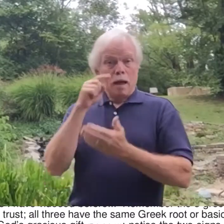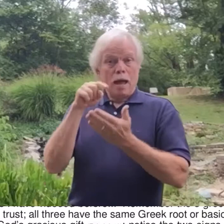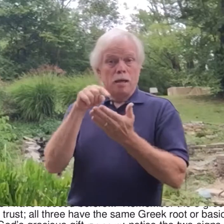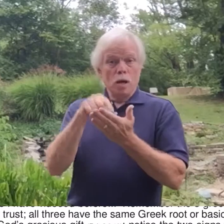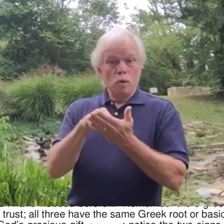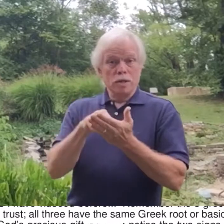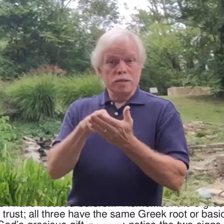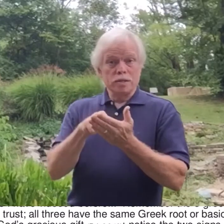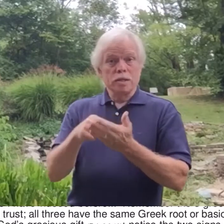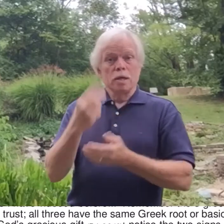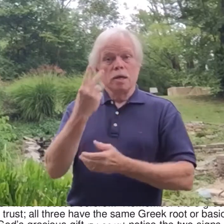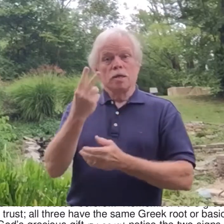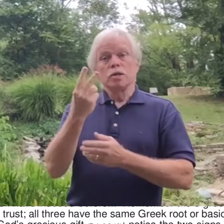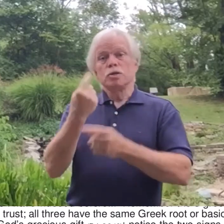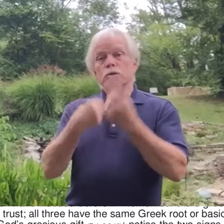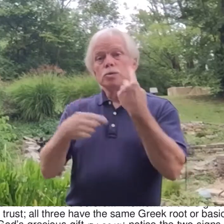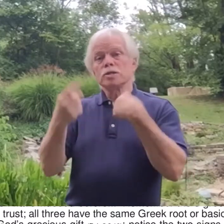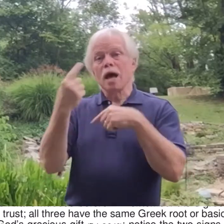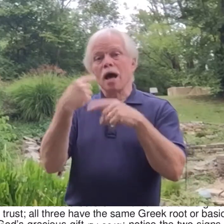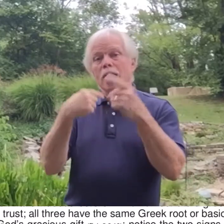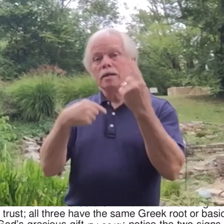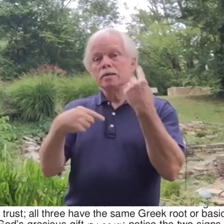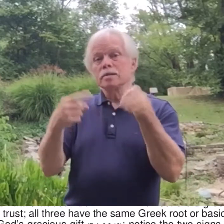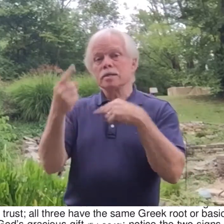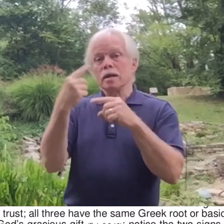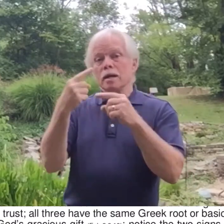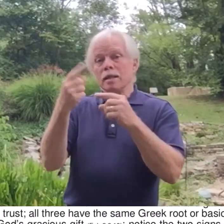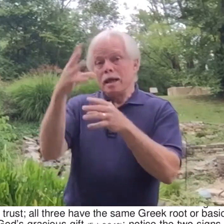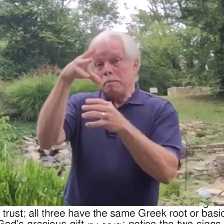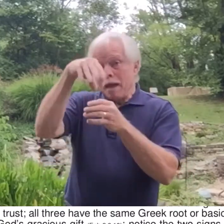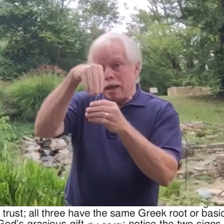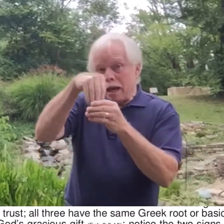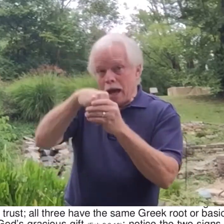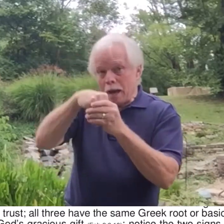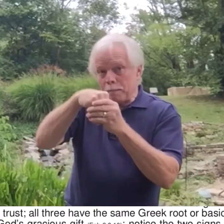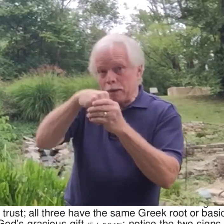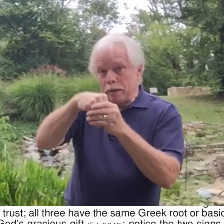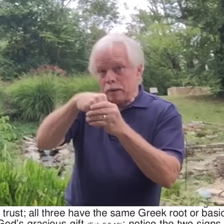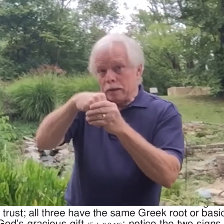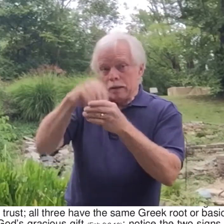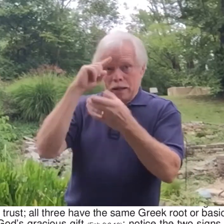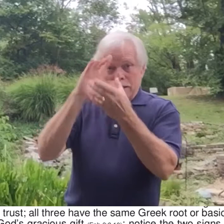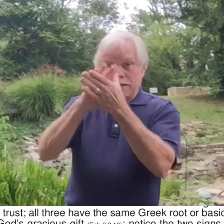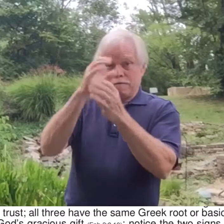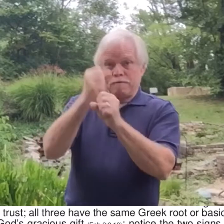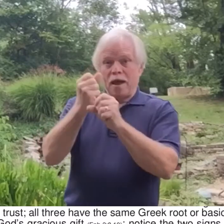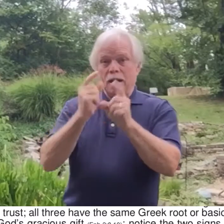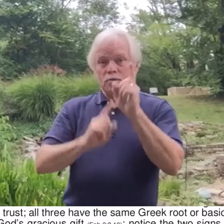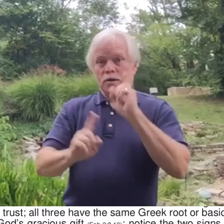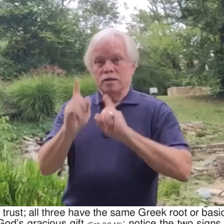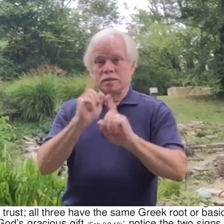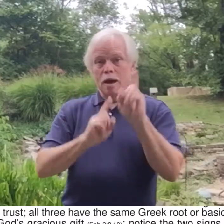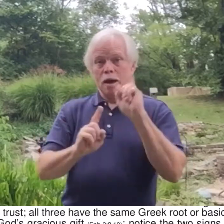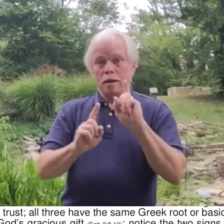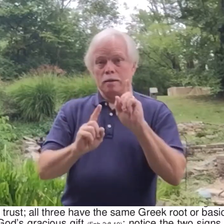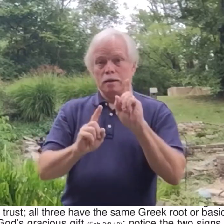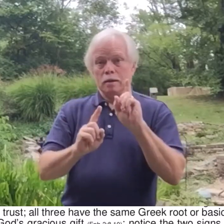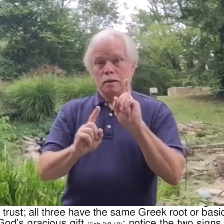And notice the two signs that make up the faith sign.